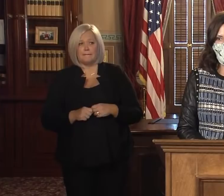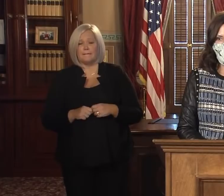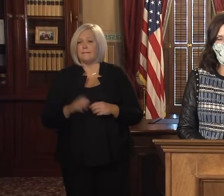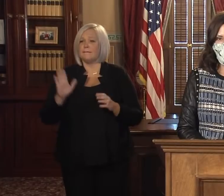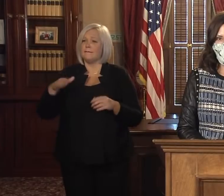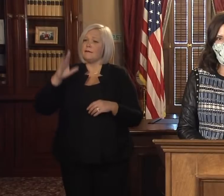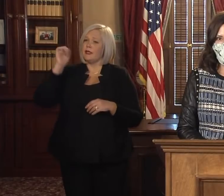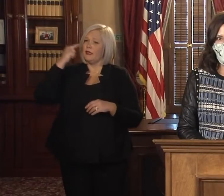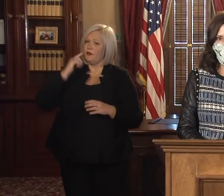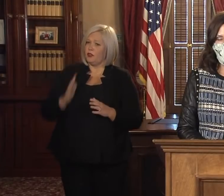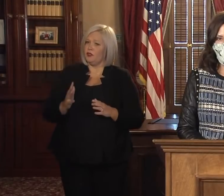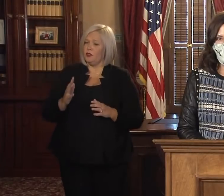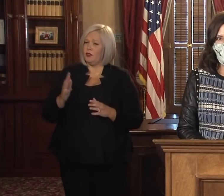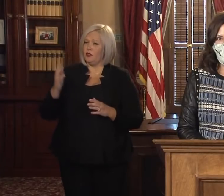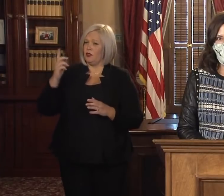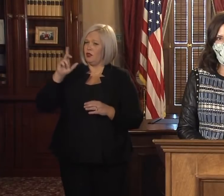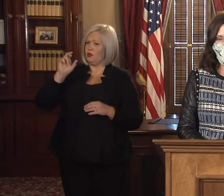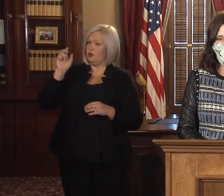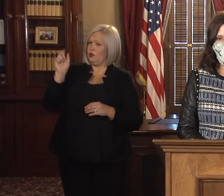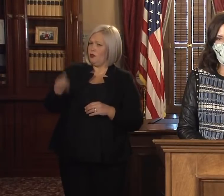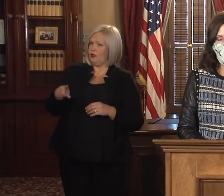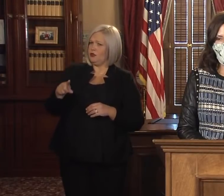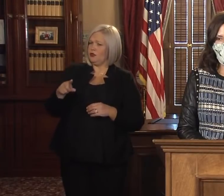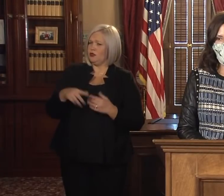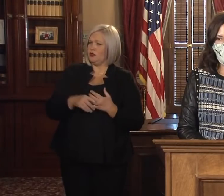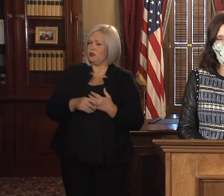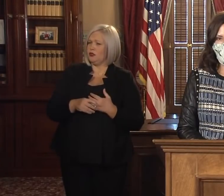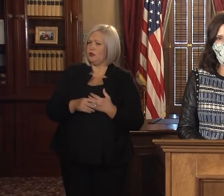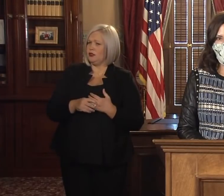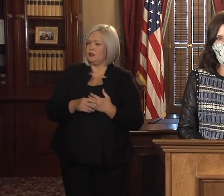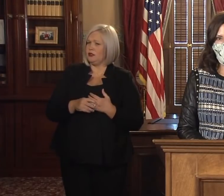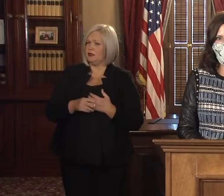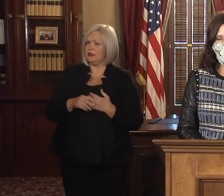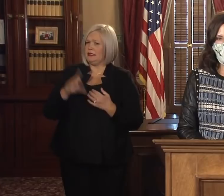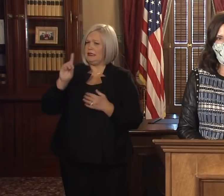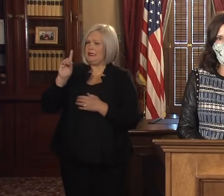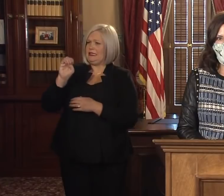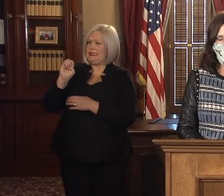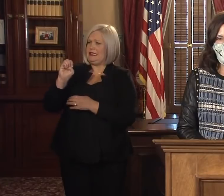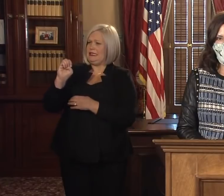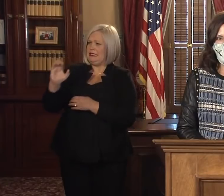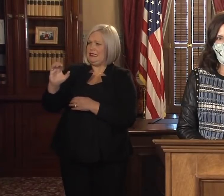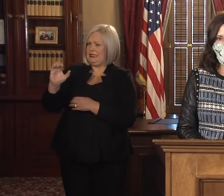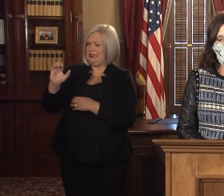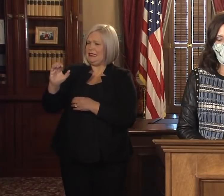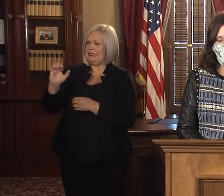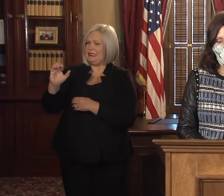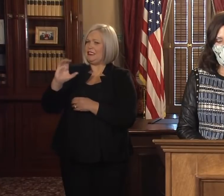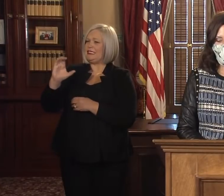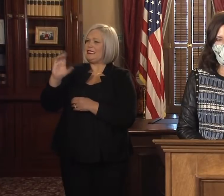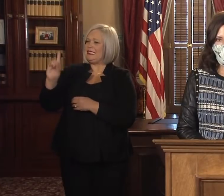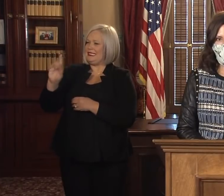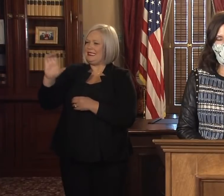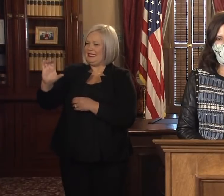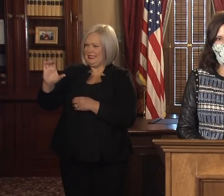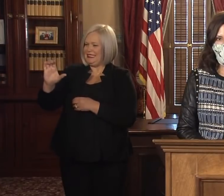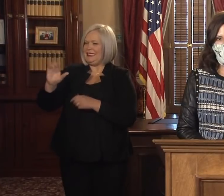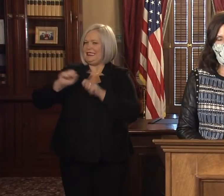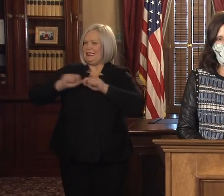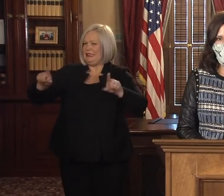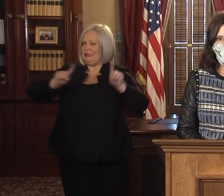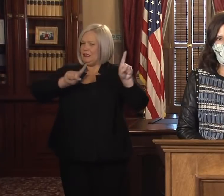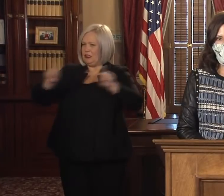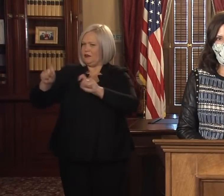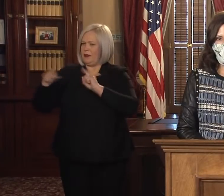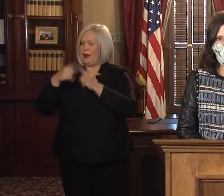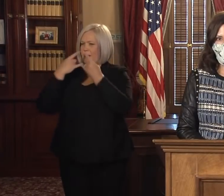Hey, Governor. Question for you. The CDC came out with a national survey on mask wearing, and they found